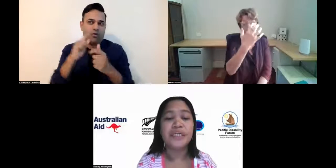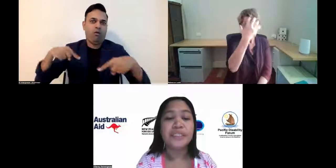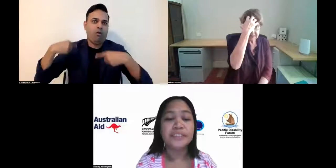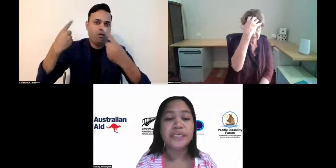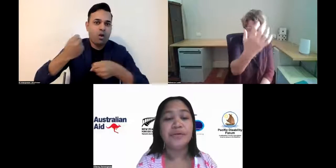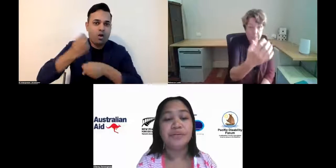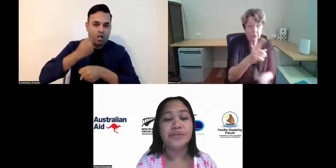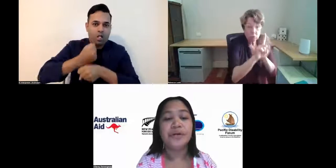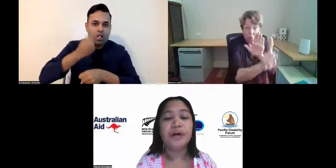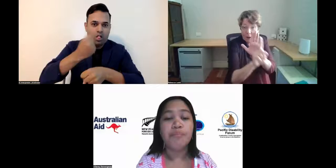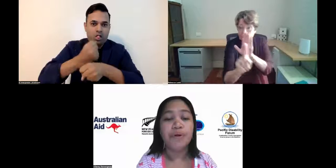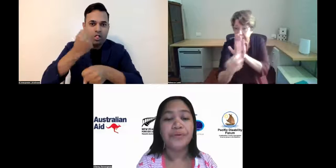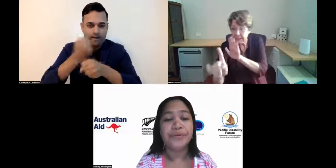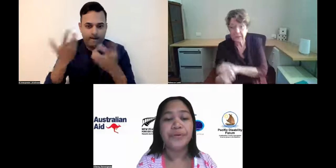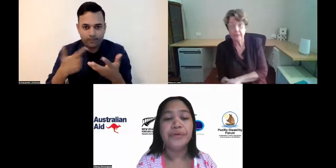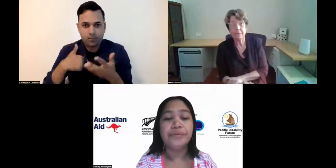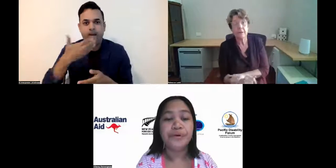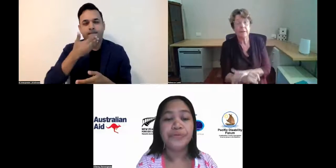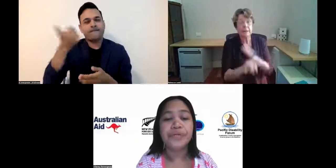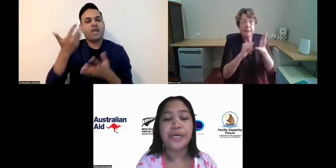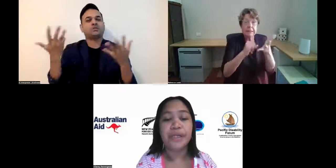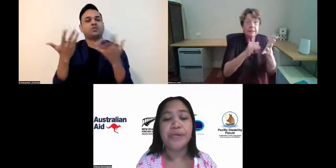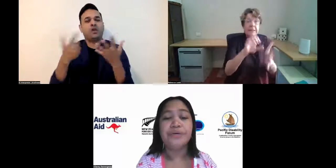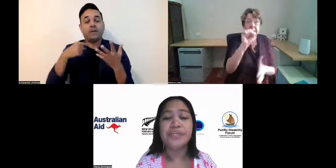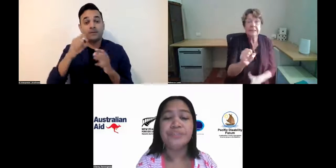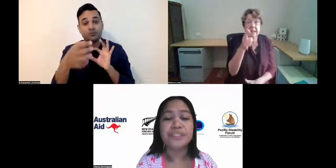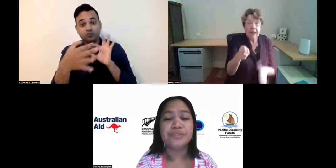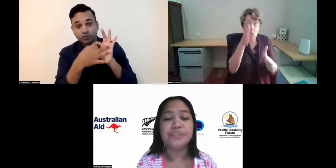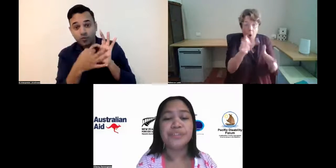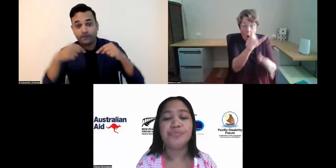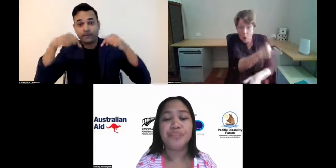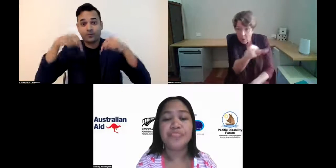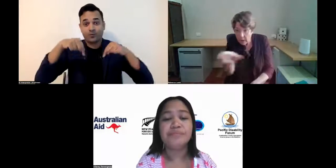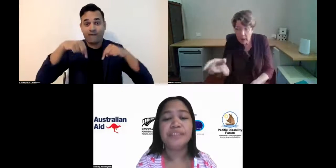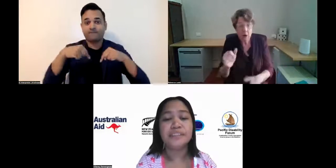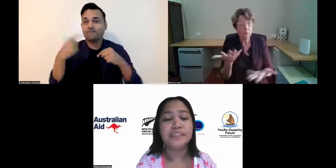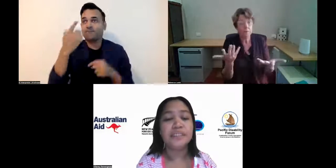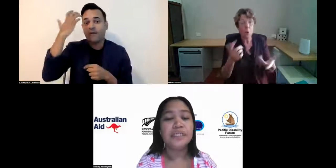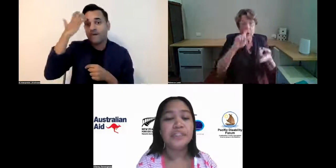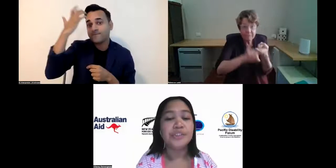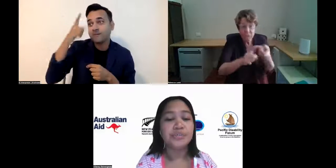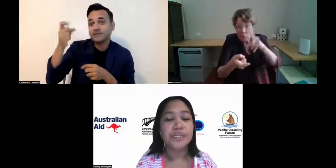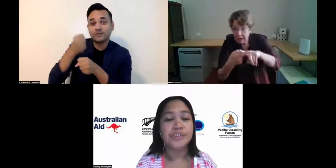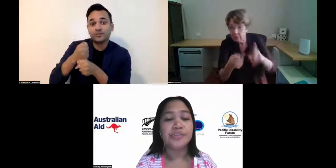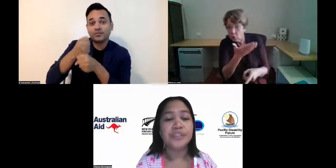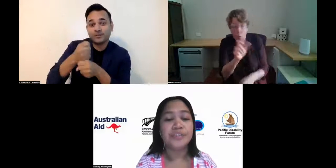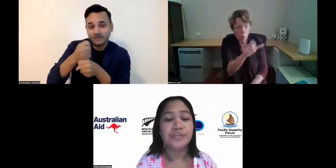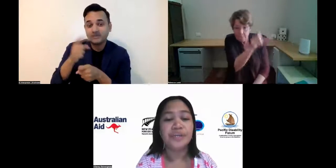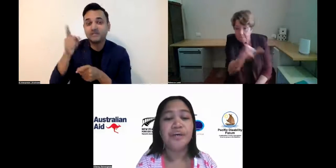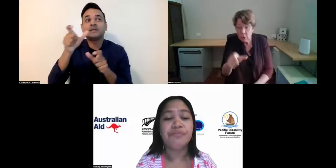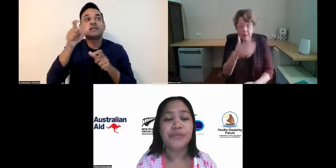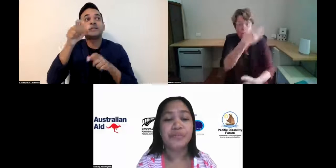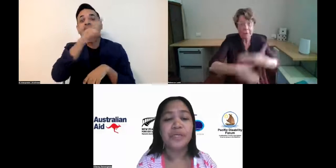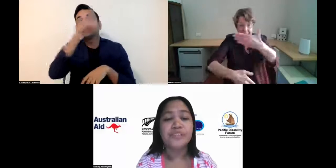maker, stakeholder, partner, donor, and ally, or even as a person with disabilities, it shows us your